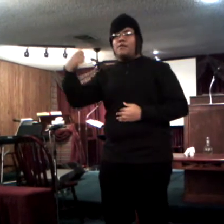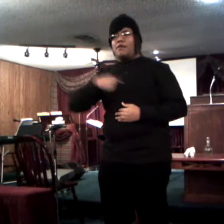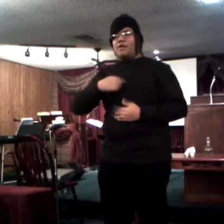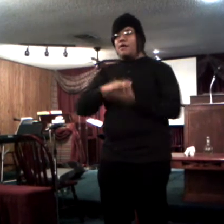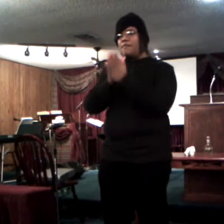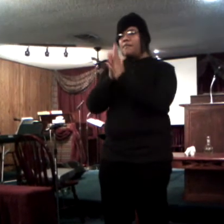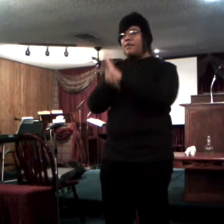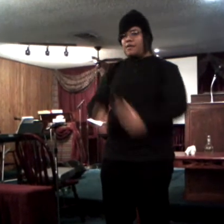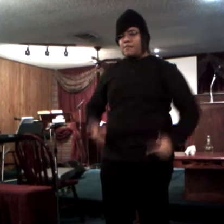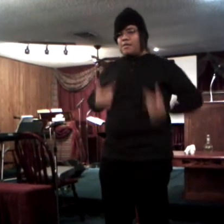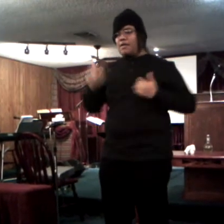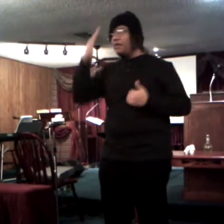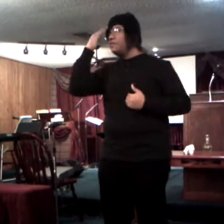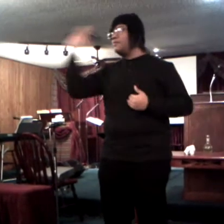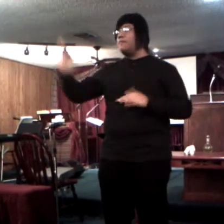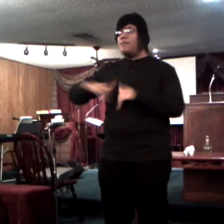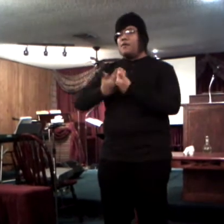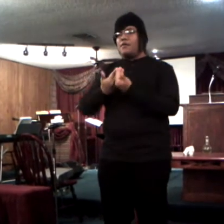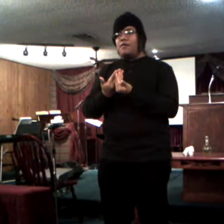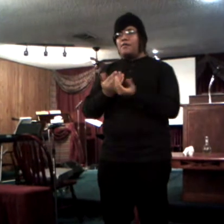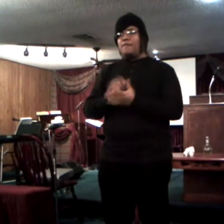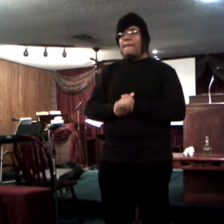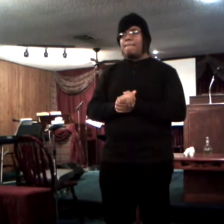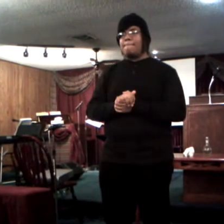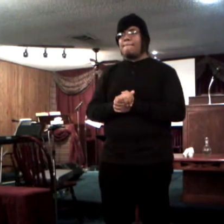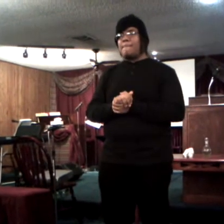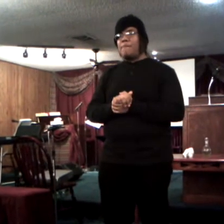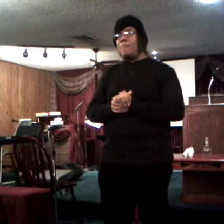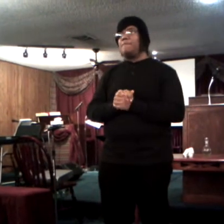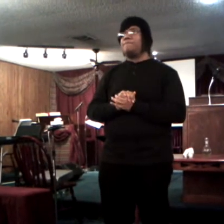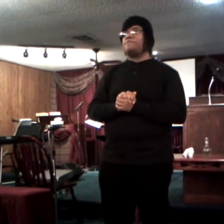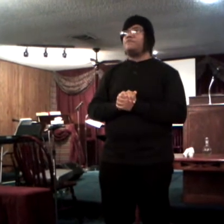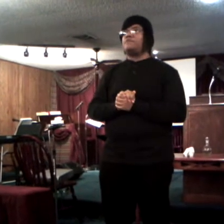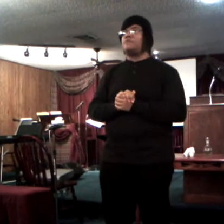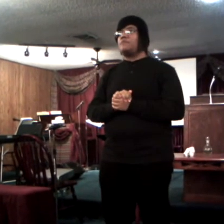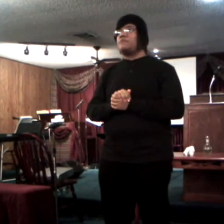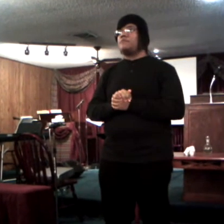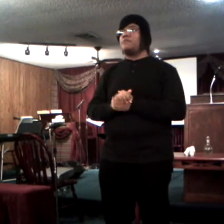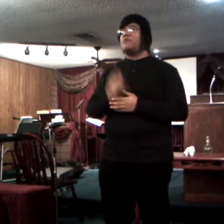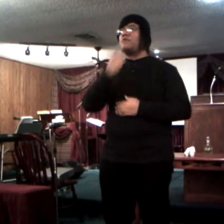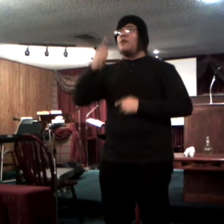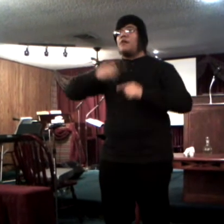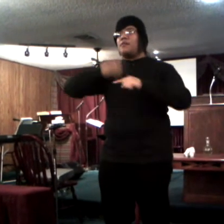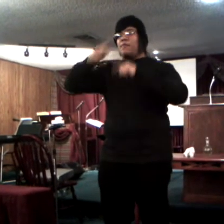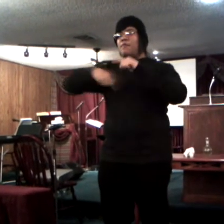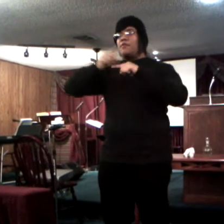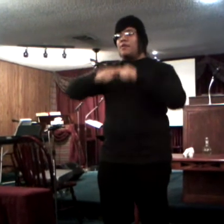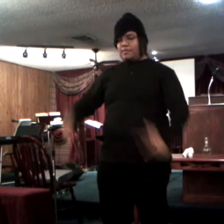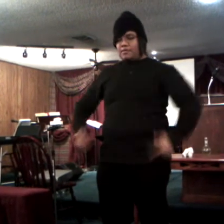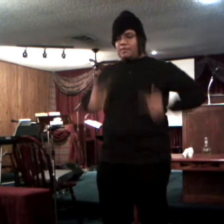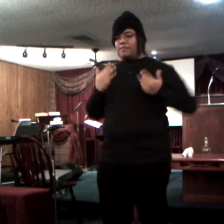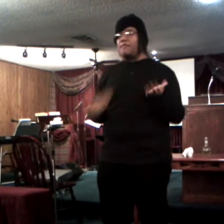I ain't gone, wanna ask for love for them Tell me when I'm gonna live